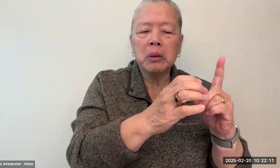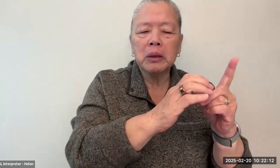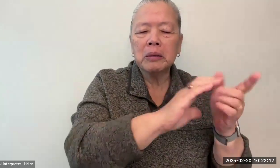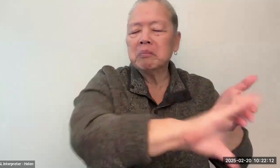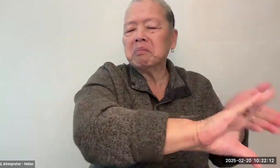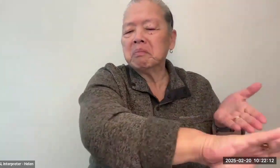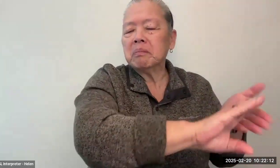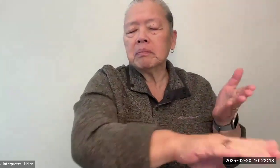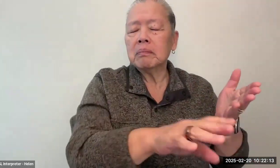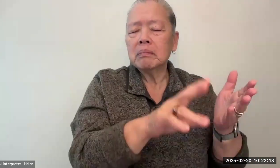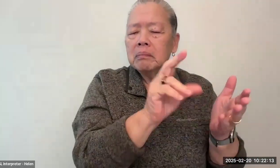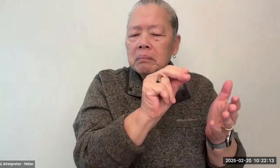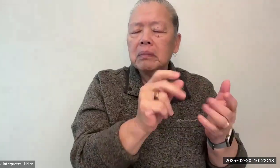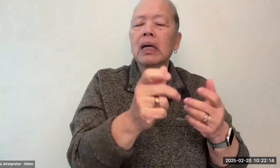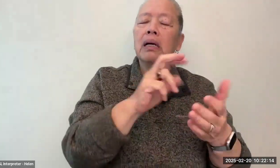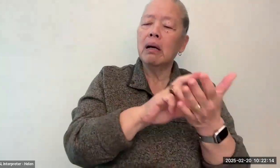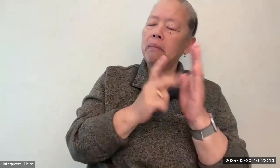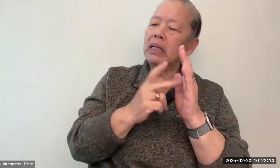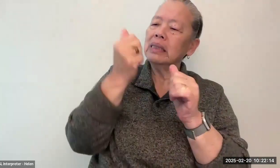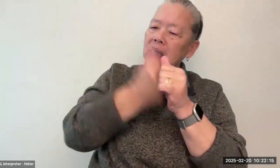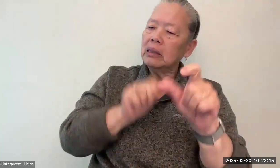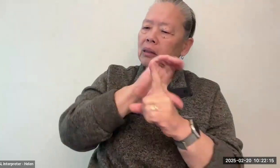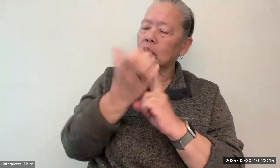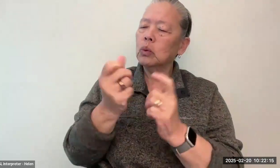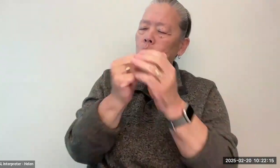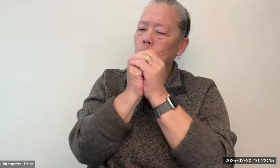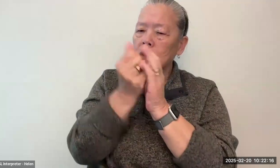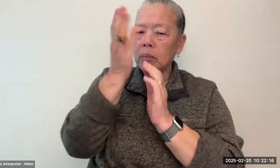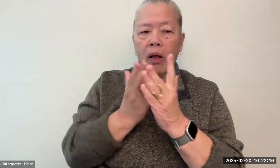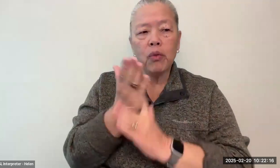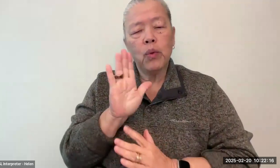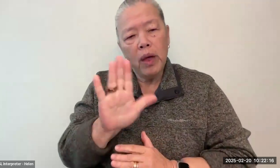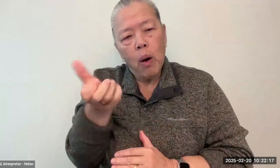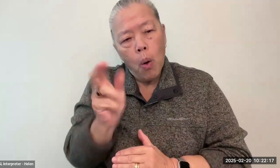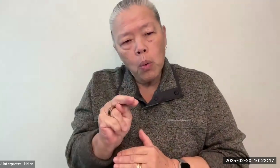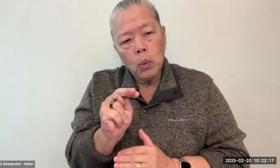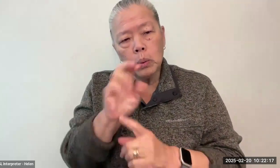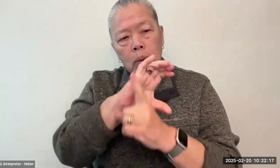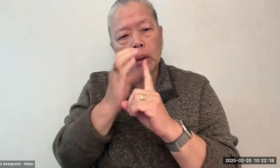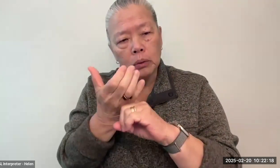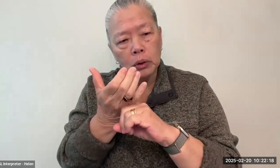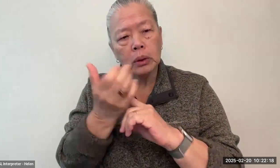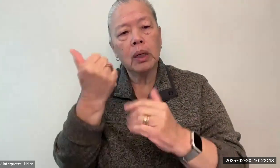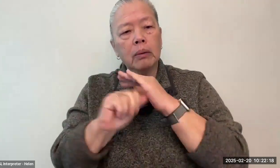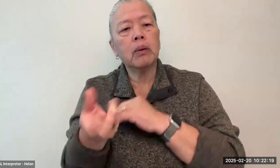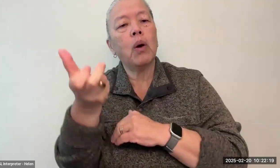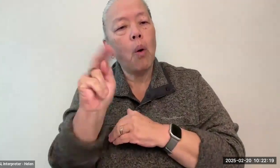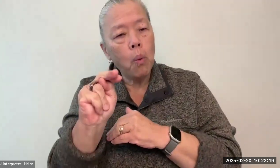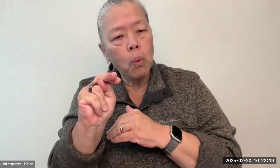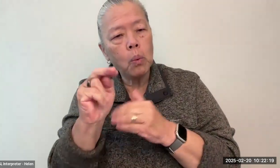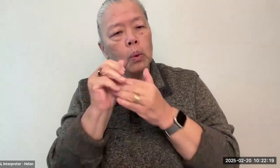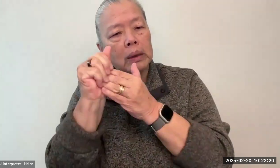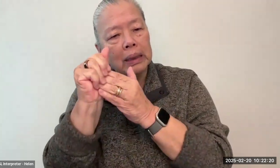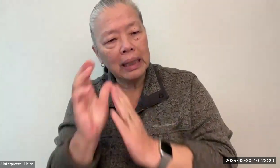its unique heritage, will worship God through its own culture or cultures and under its own leadership. So, there